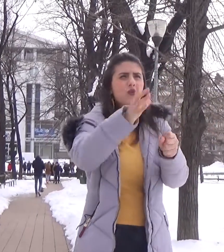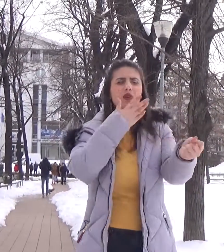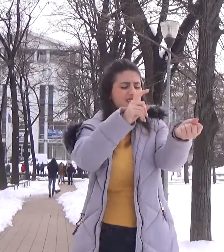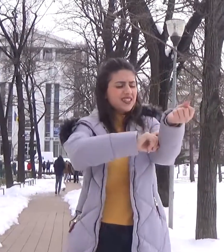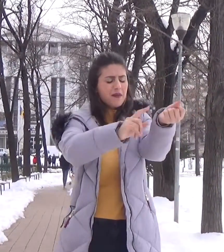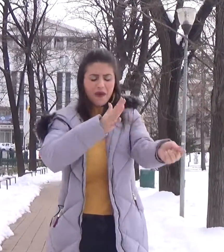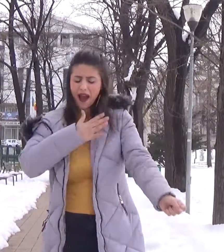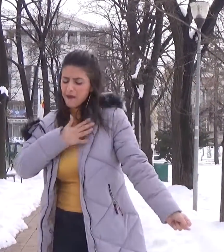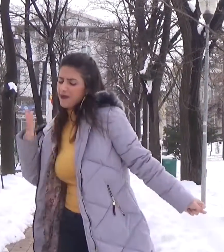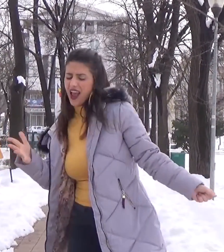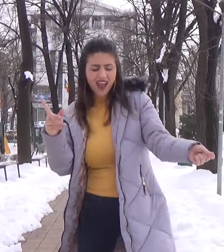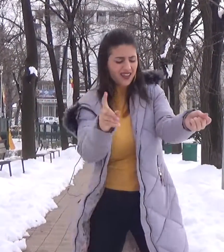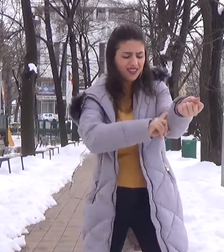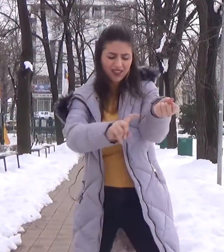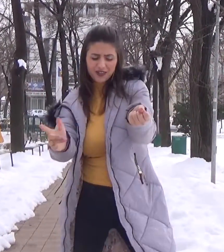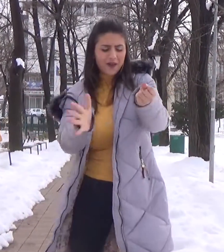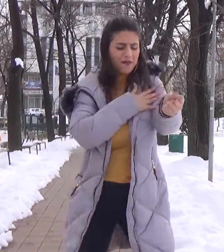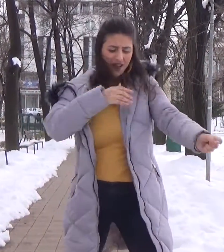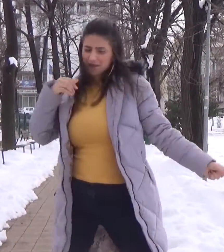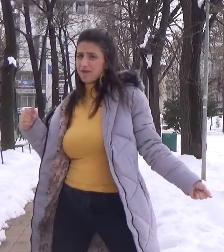just can't.